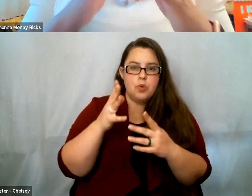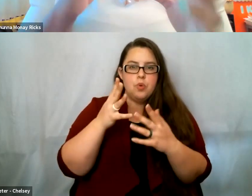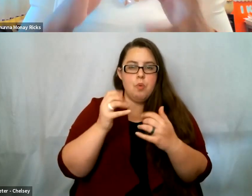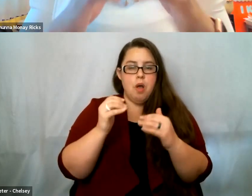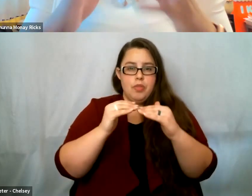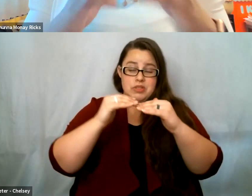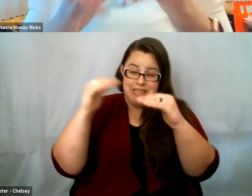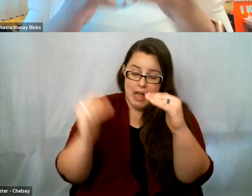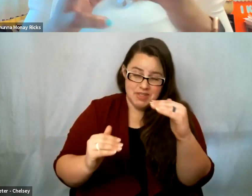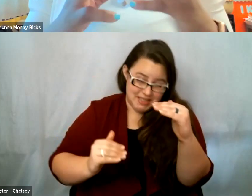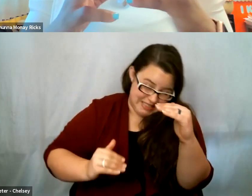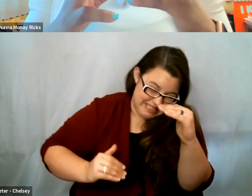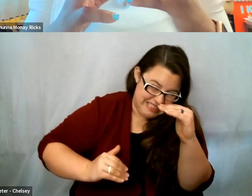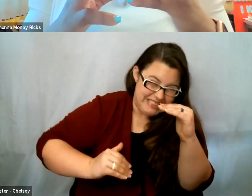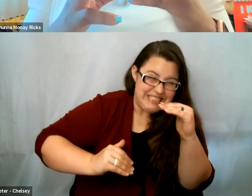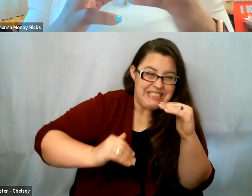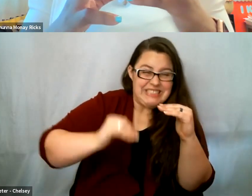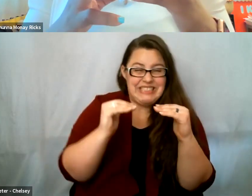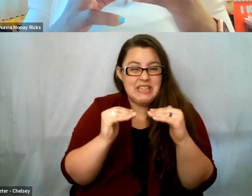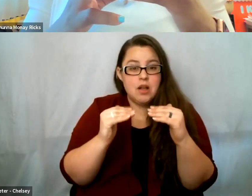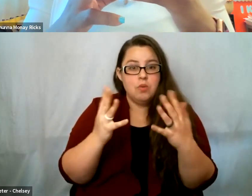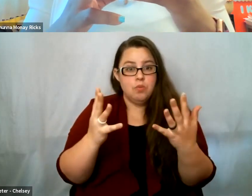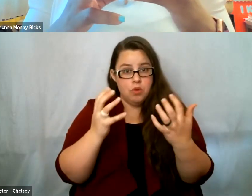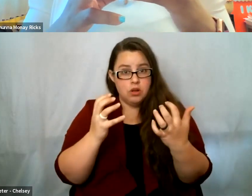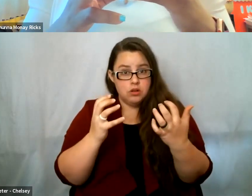gaps, when we want to